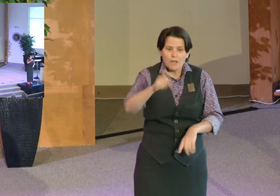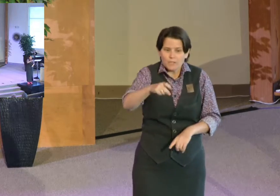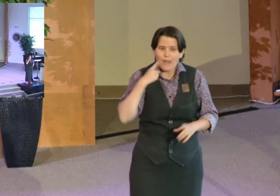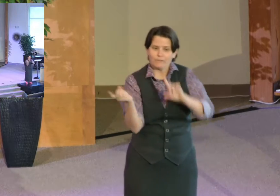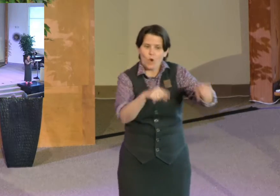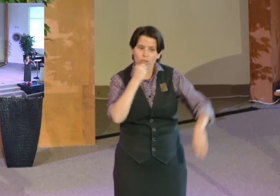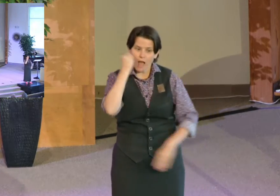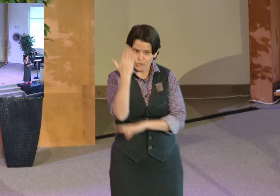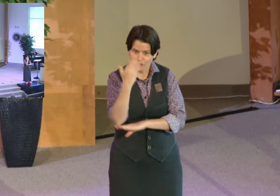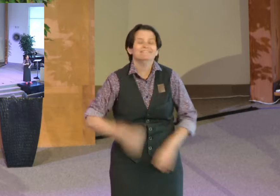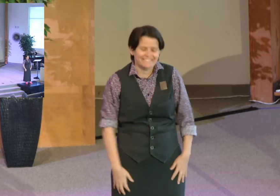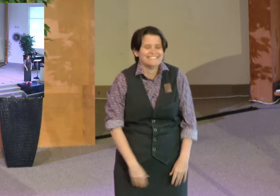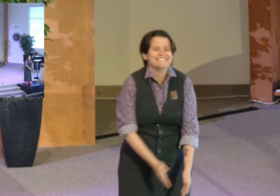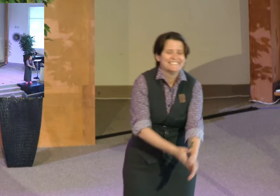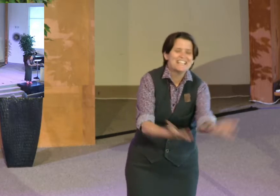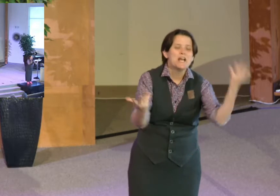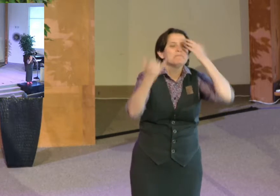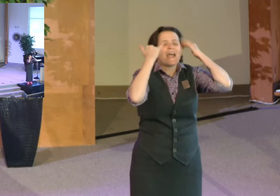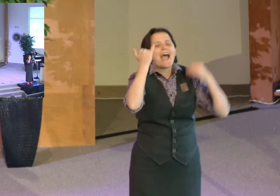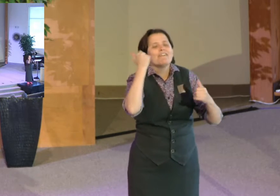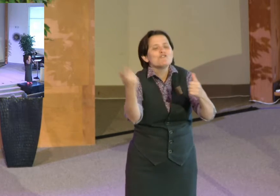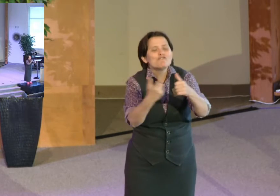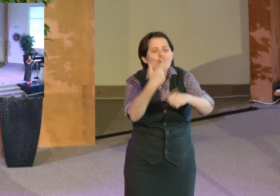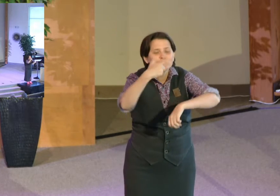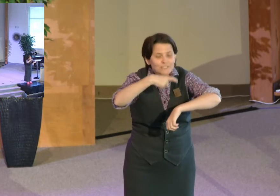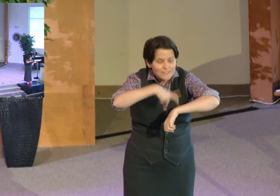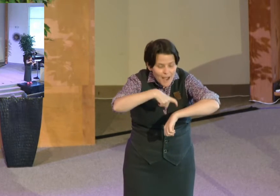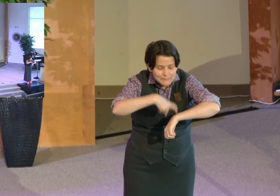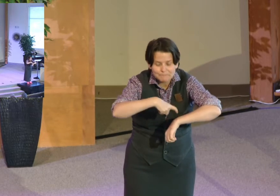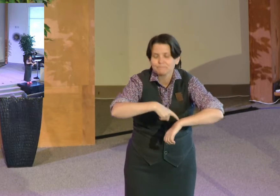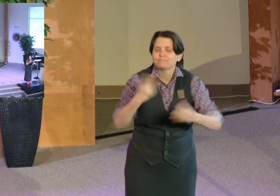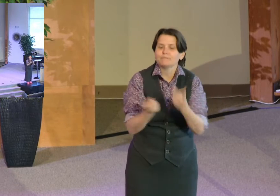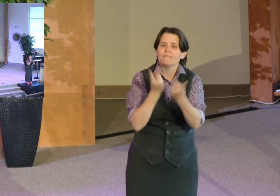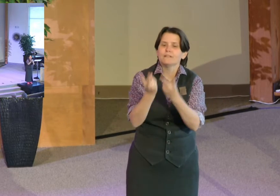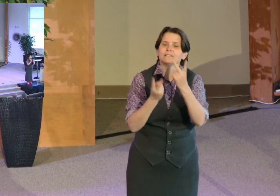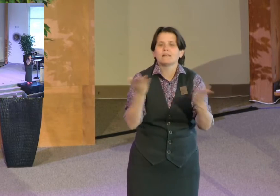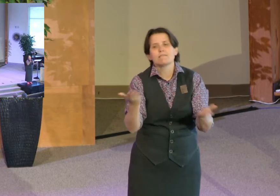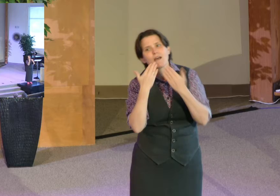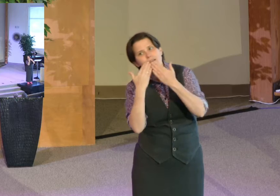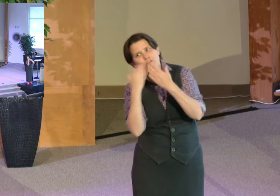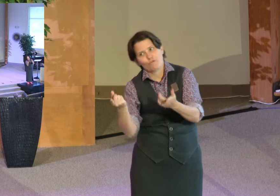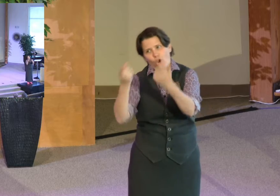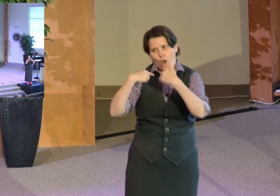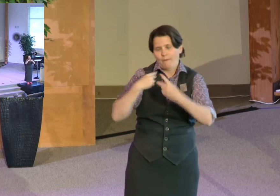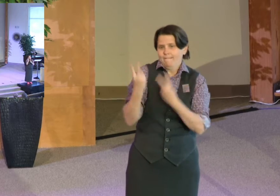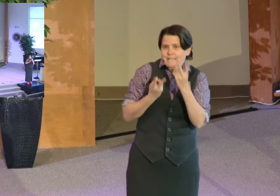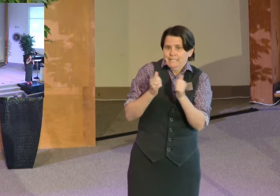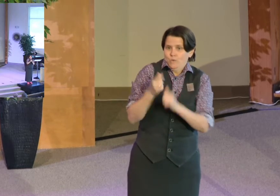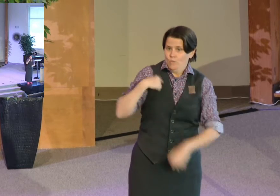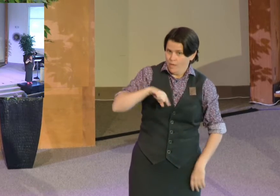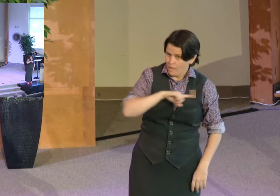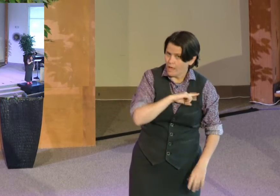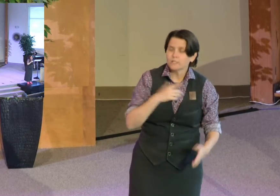welcome. We appreciate you checking us out, and we look forward to you becoming a part of our community. This is